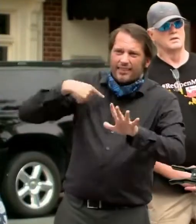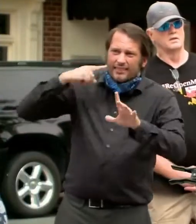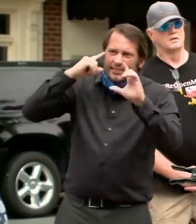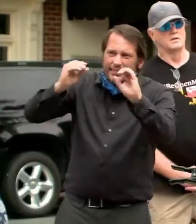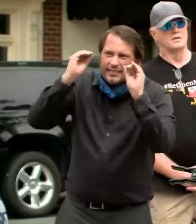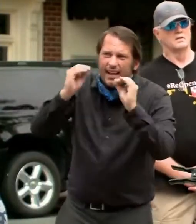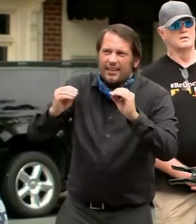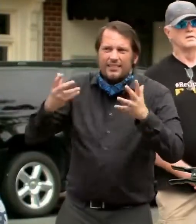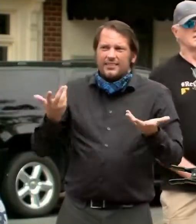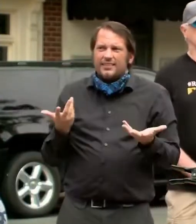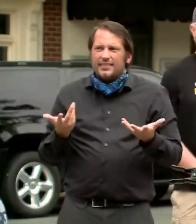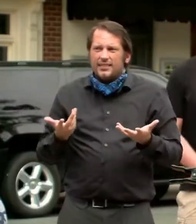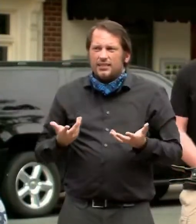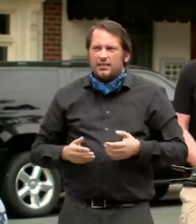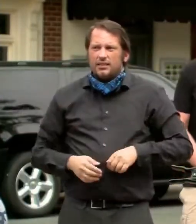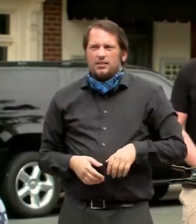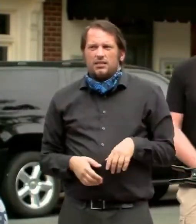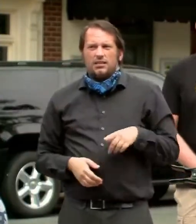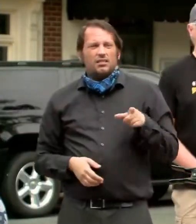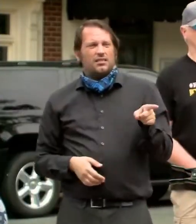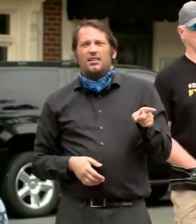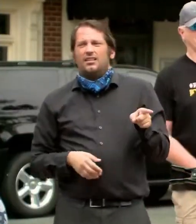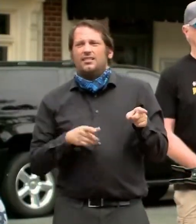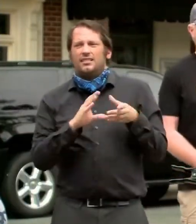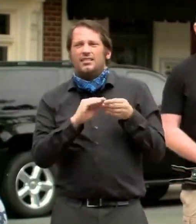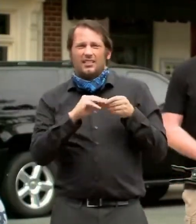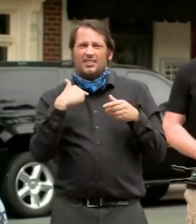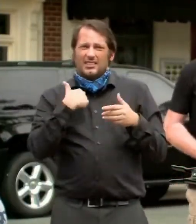They're still processing the applications.